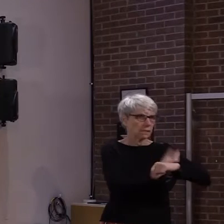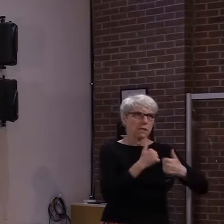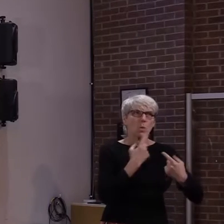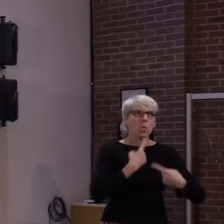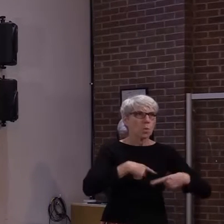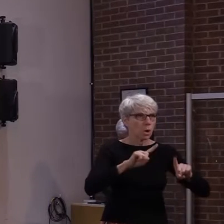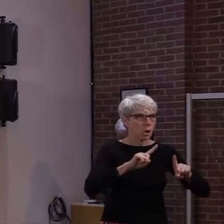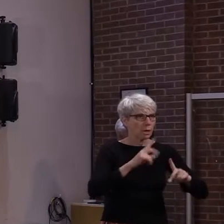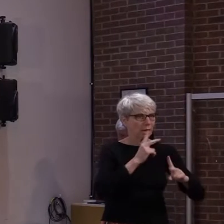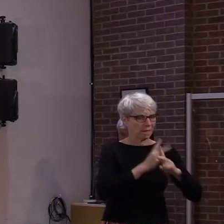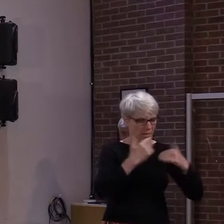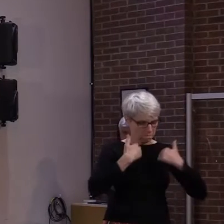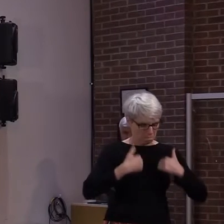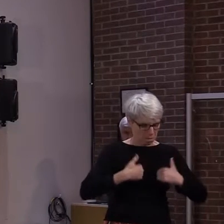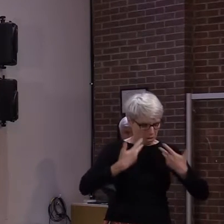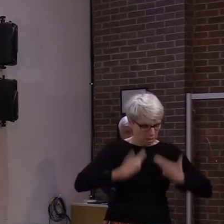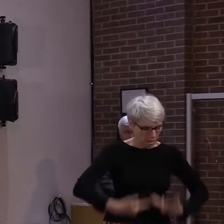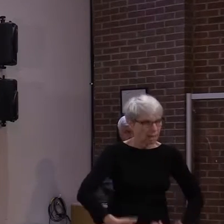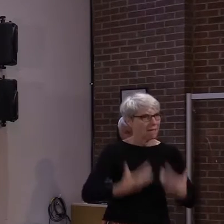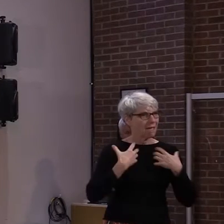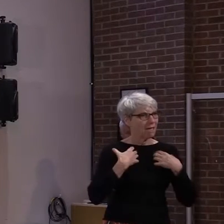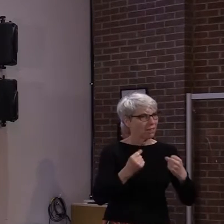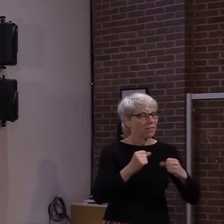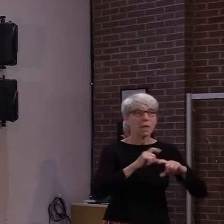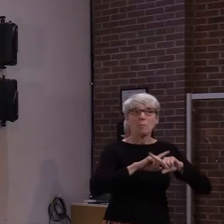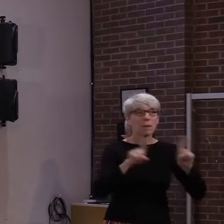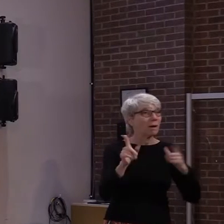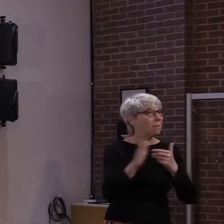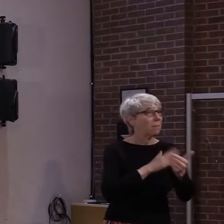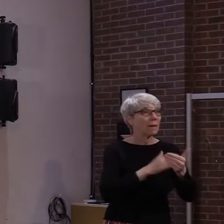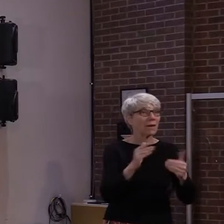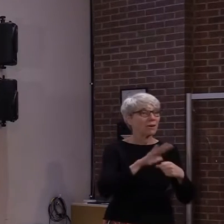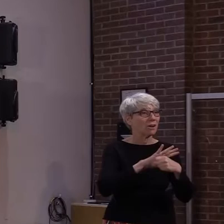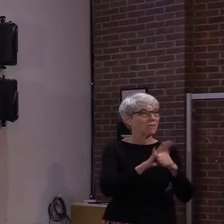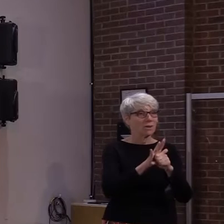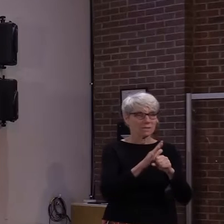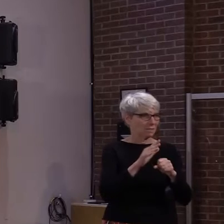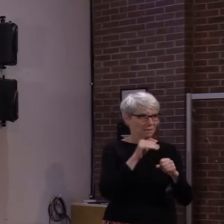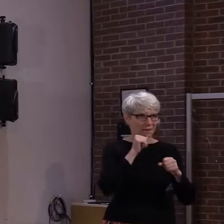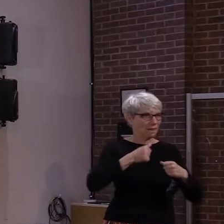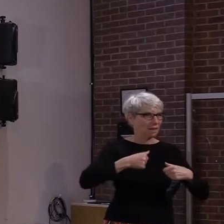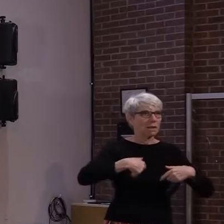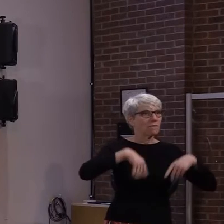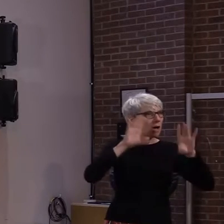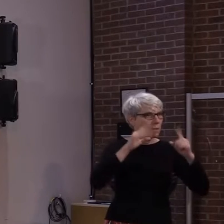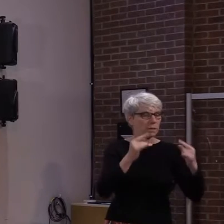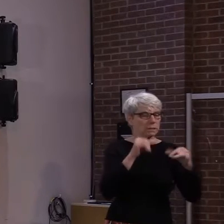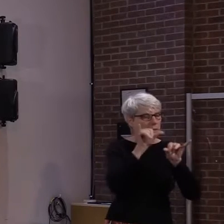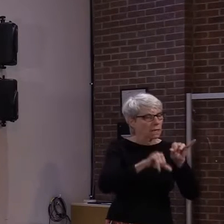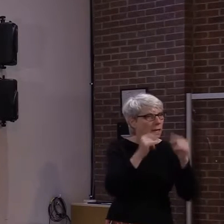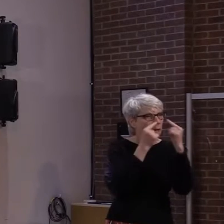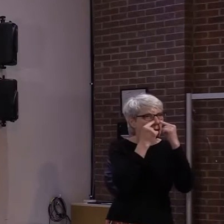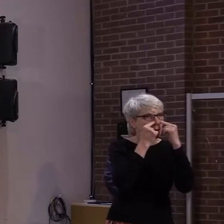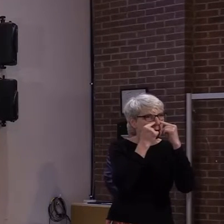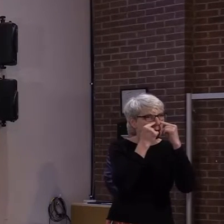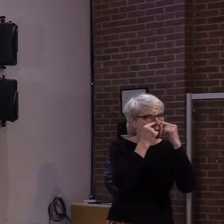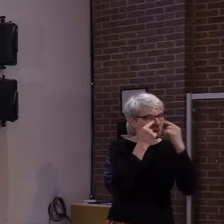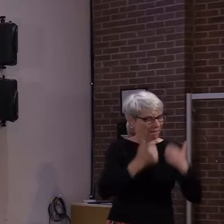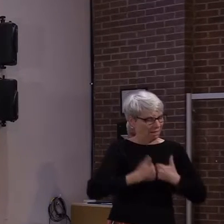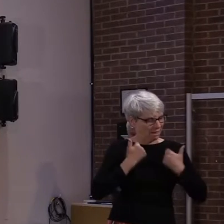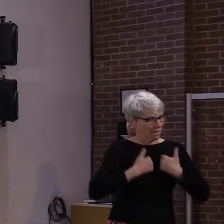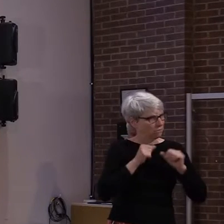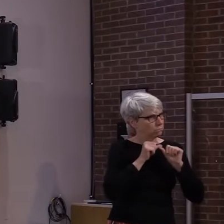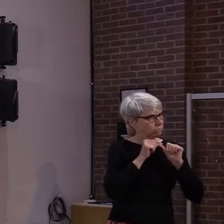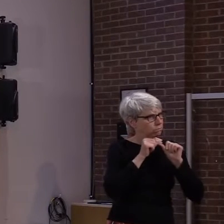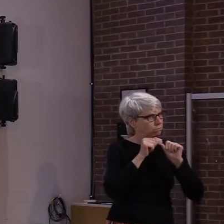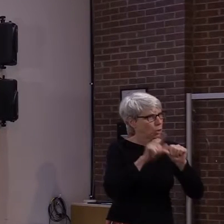virus, it can still set up shop in our nasal passages and then from there